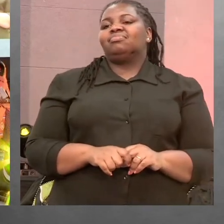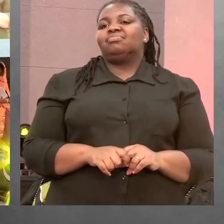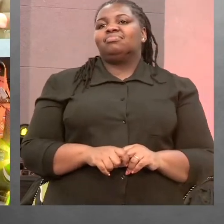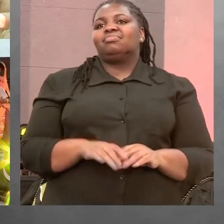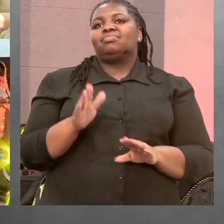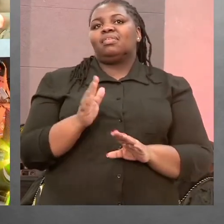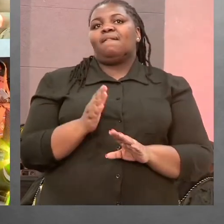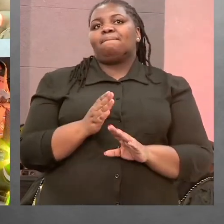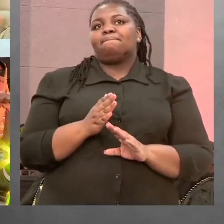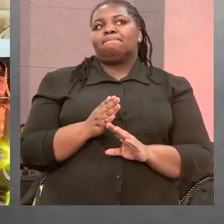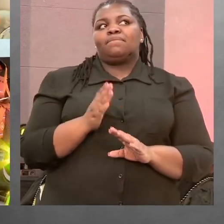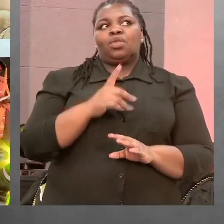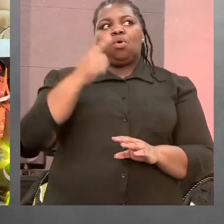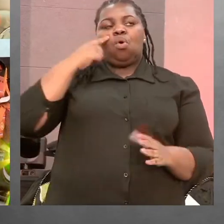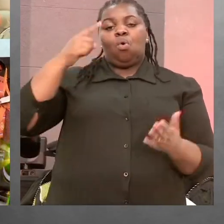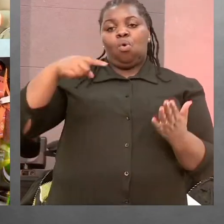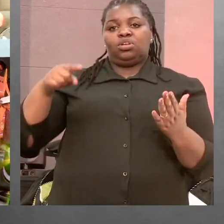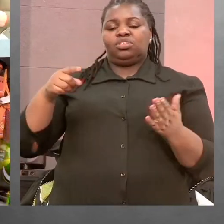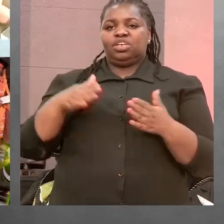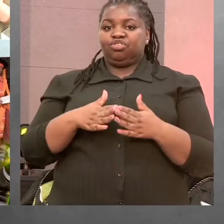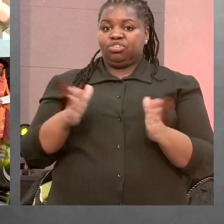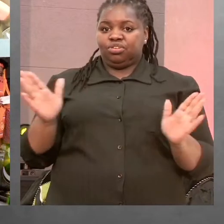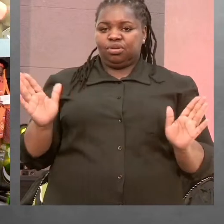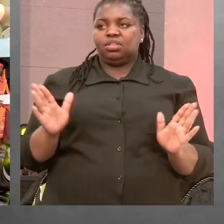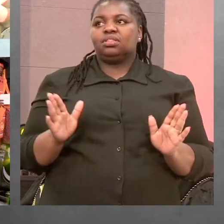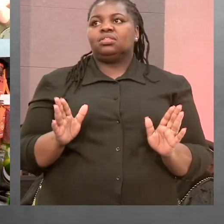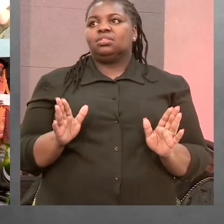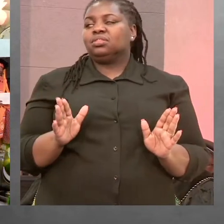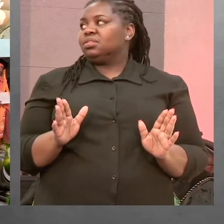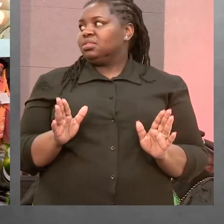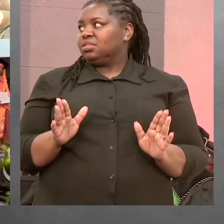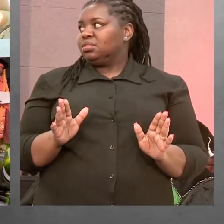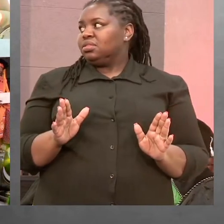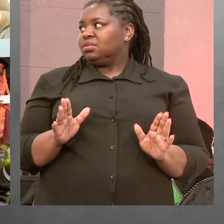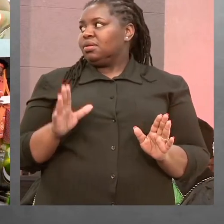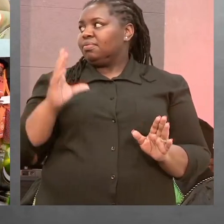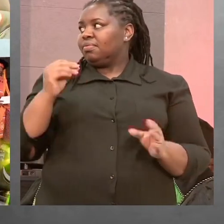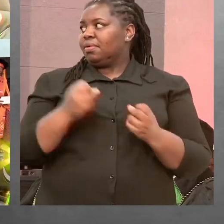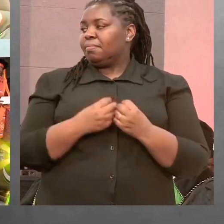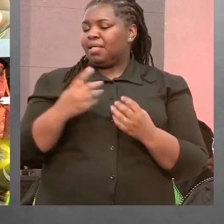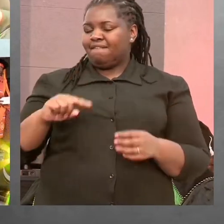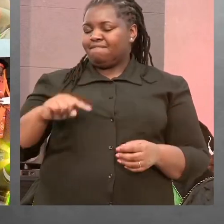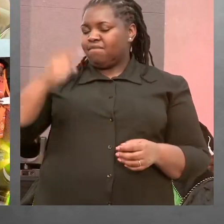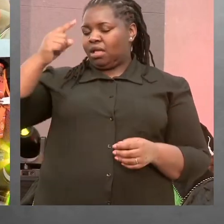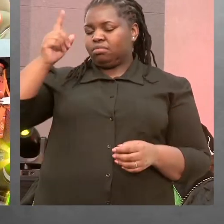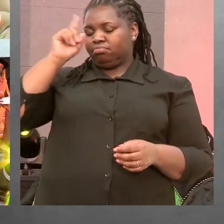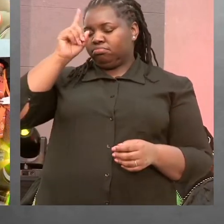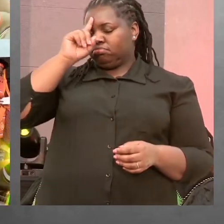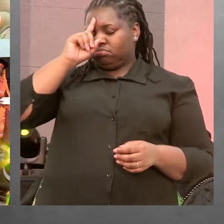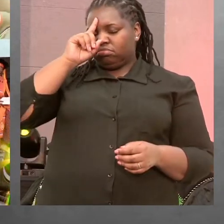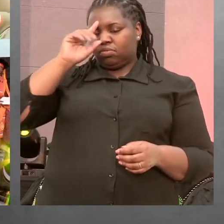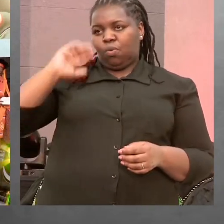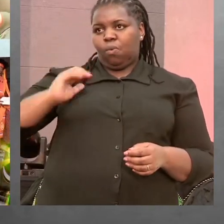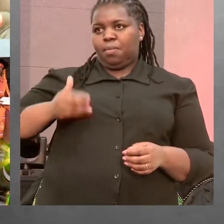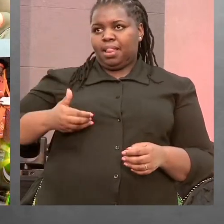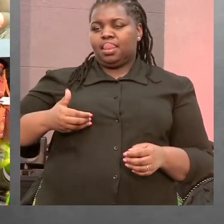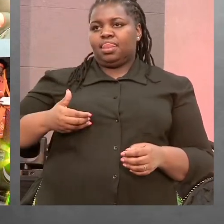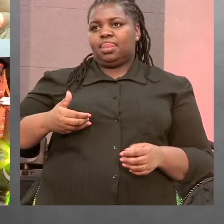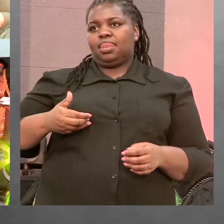The former Auditor General, and if memory serves me well, first Black Auditor General,